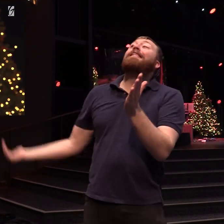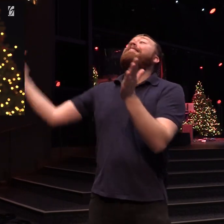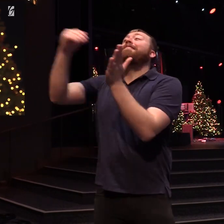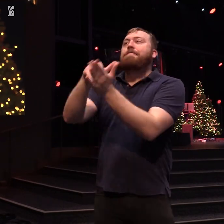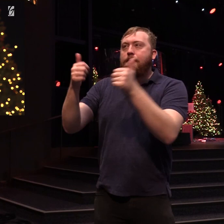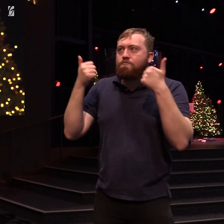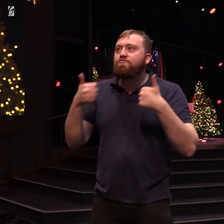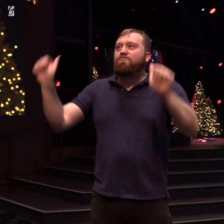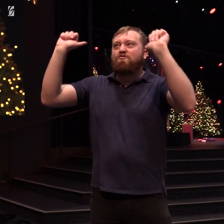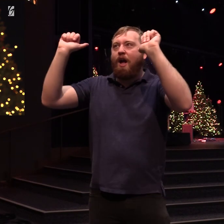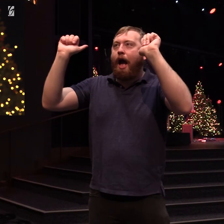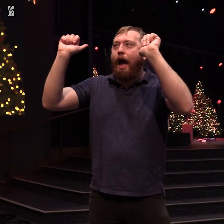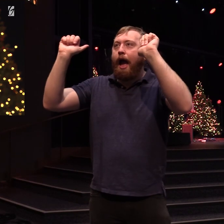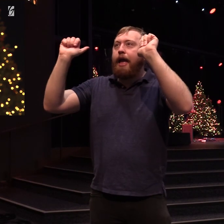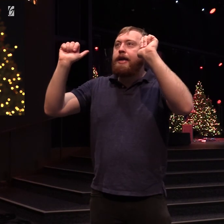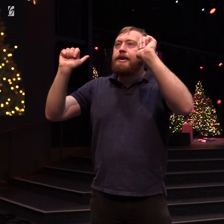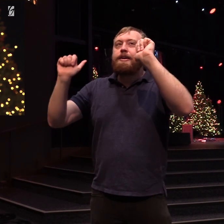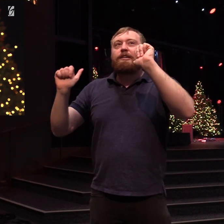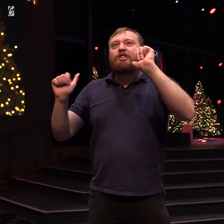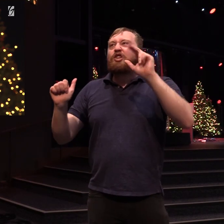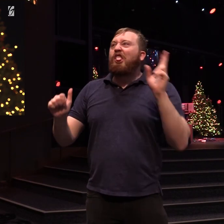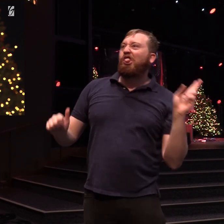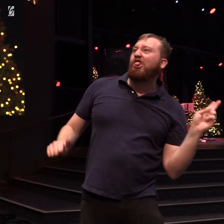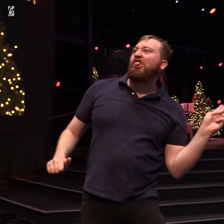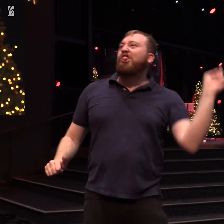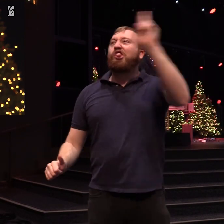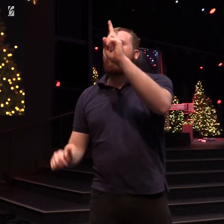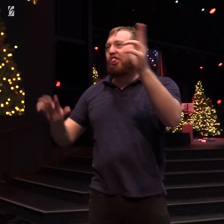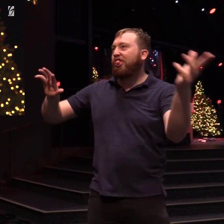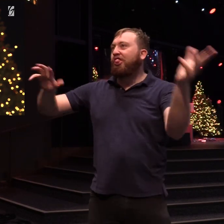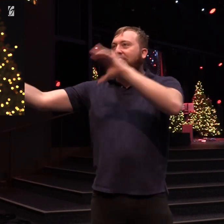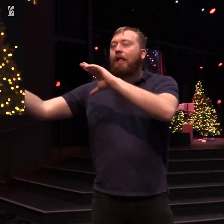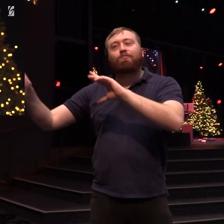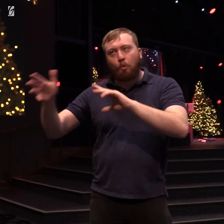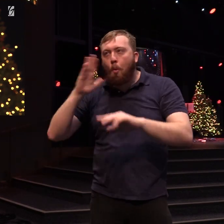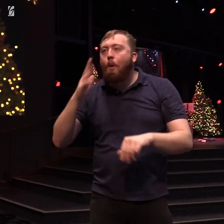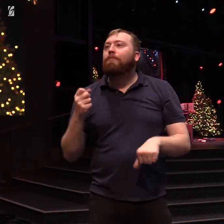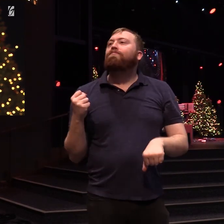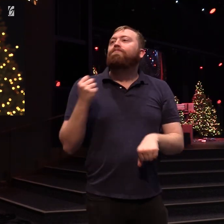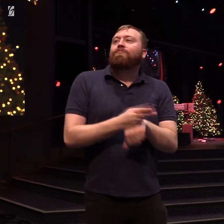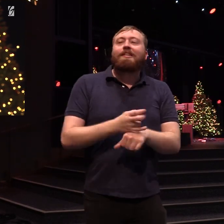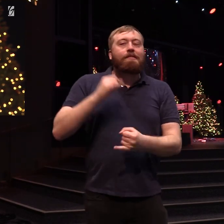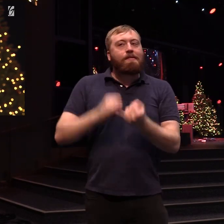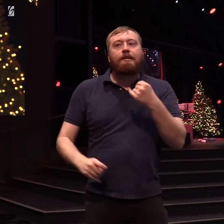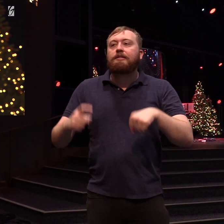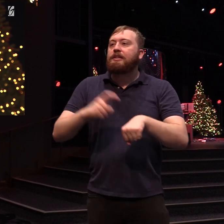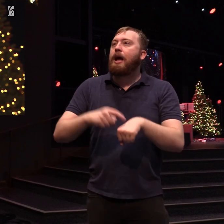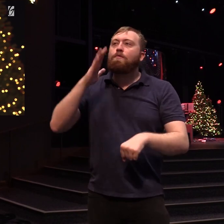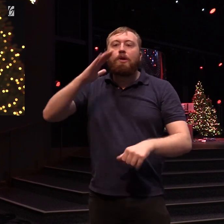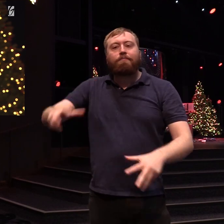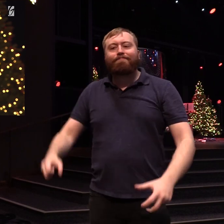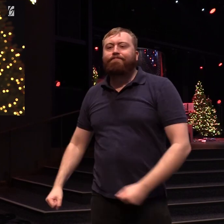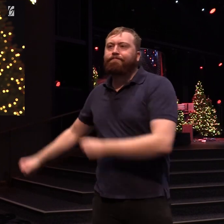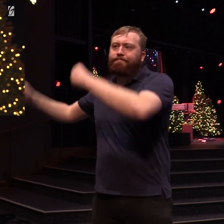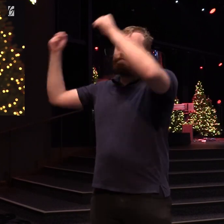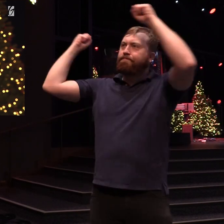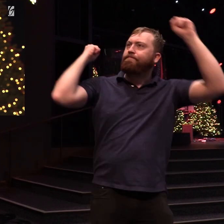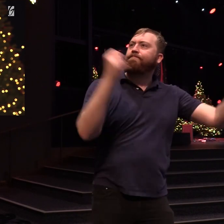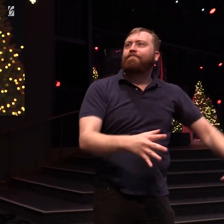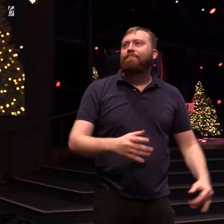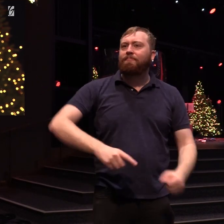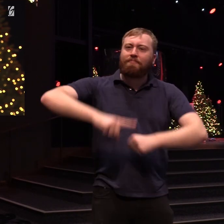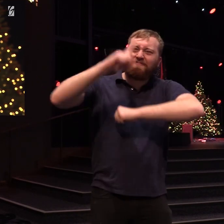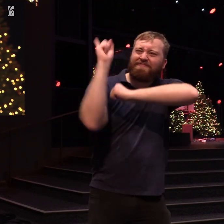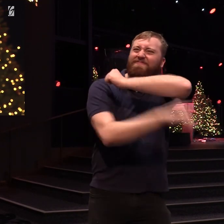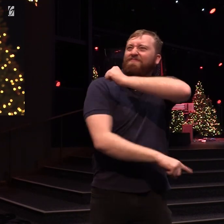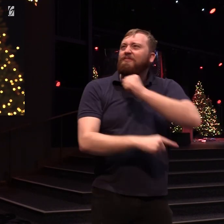again to undo the work of the Almighty God, but he will be defeated and he will be cast into an eternal fire that was